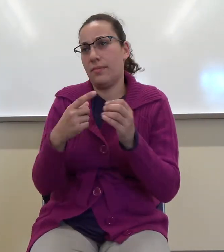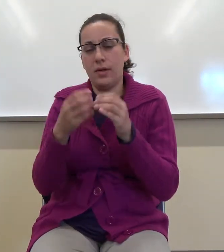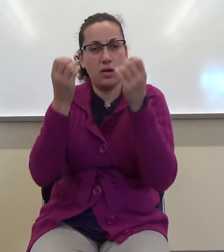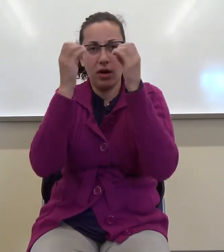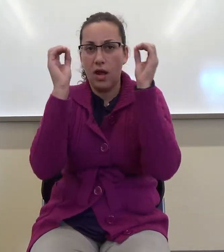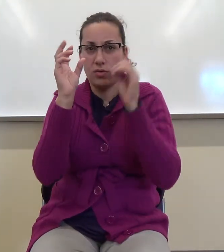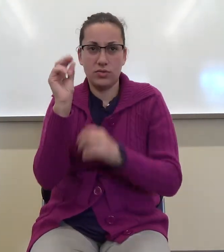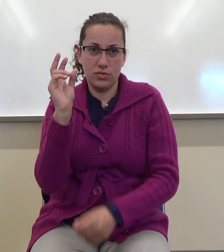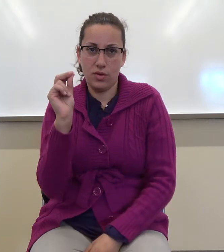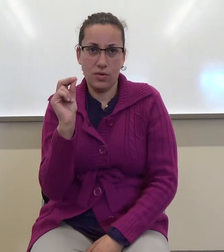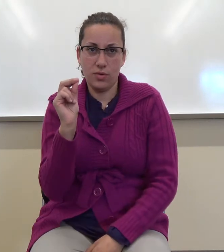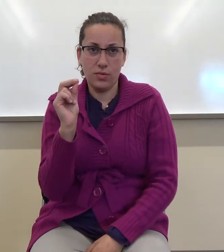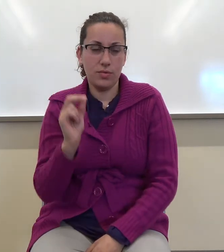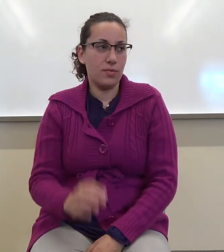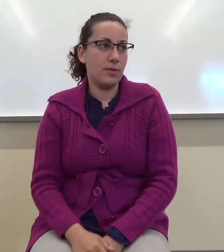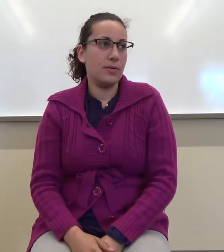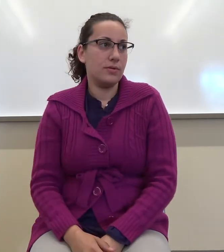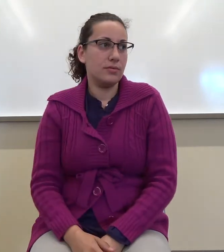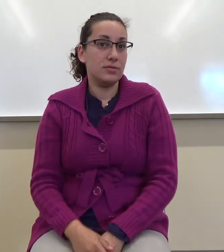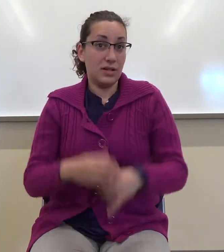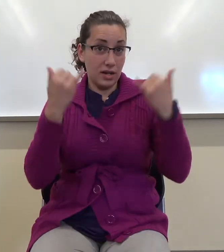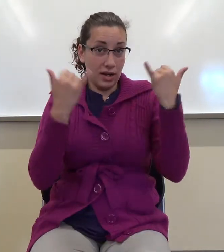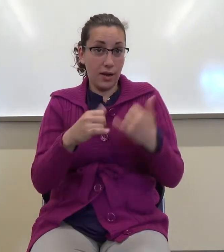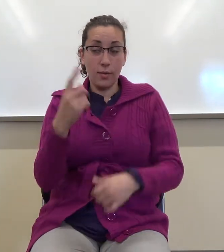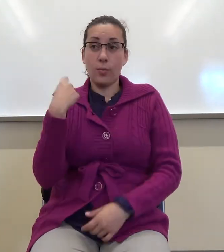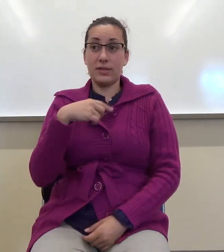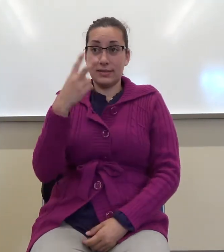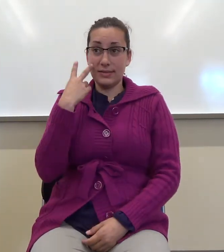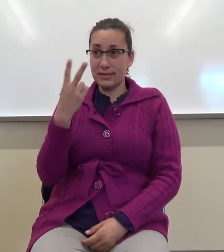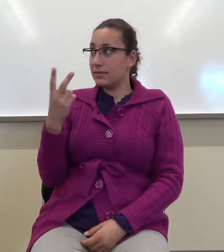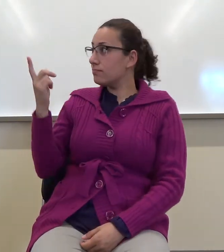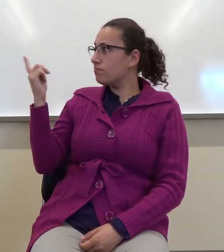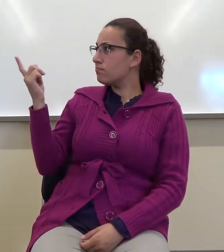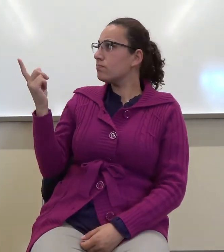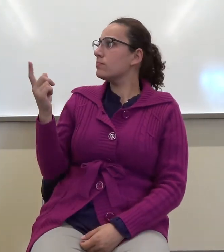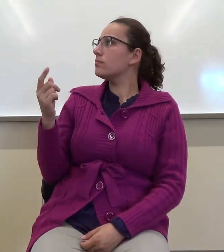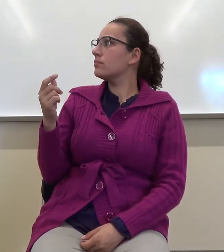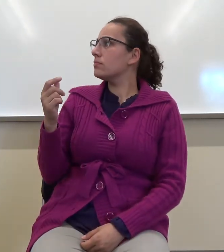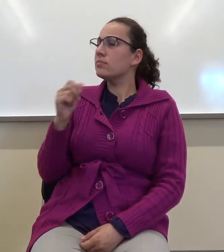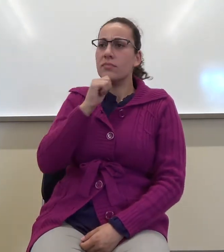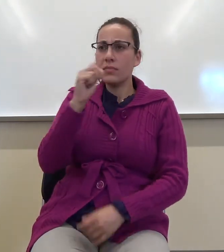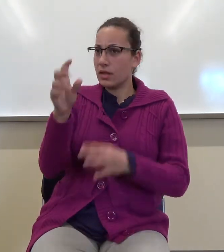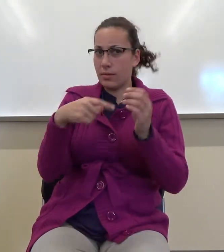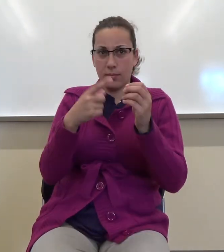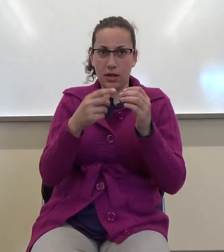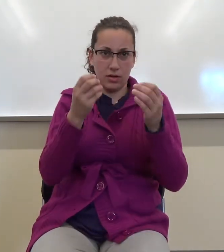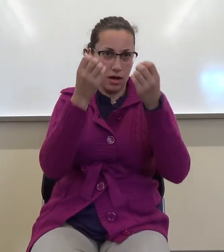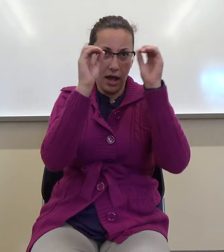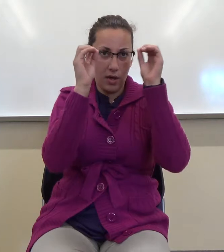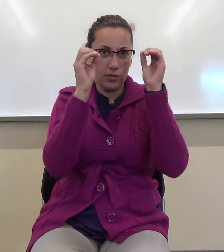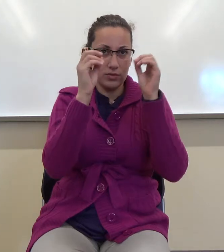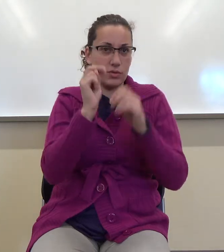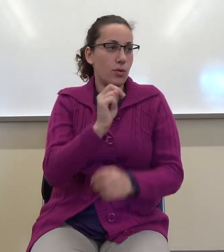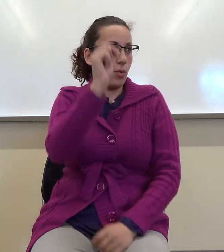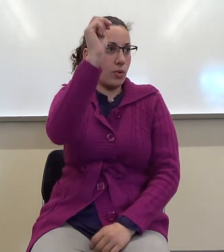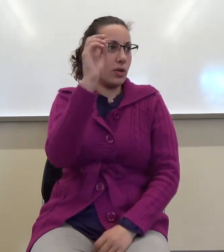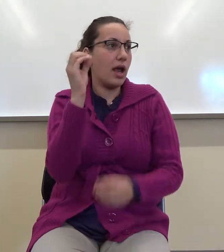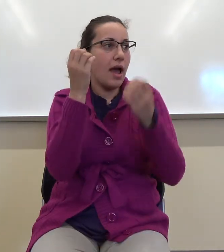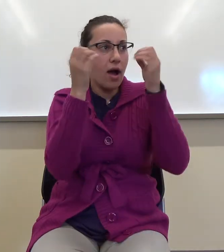how far we've come, is to recognize that not only is it not about northern spotted owls, they aren't